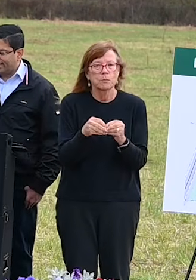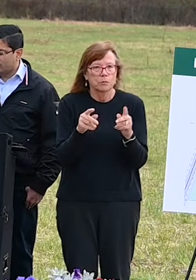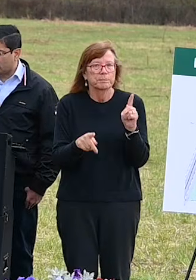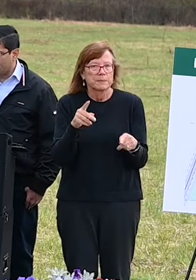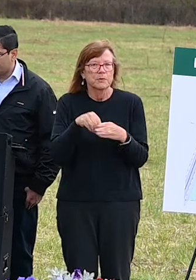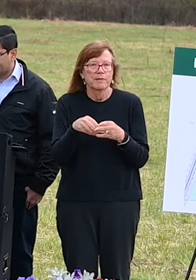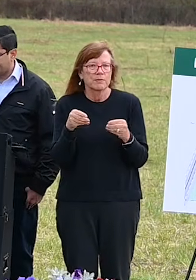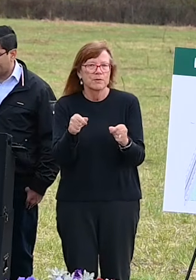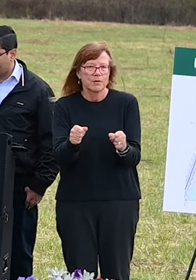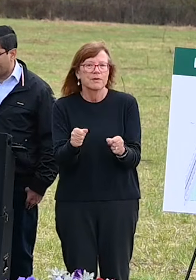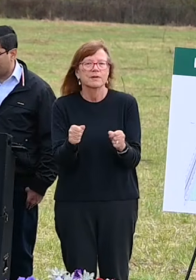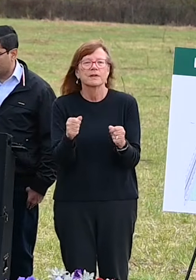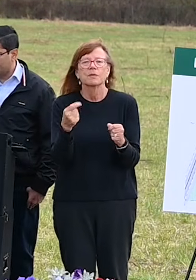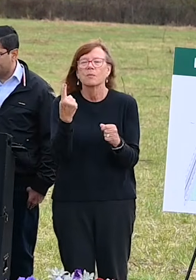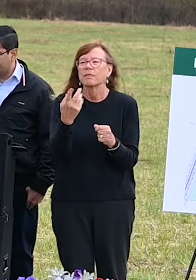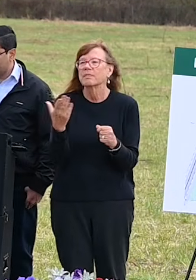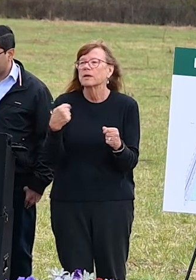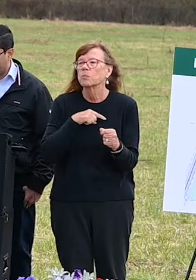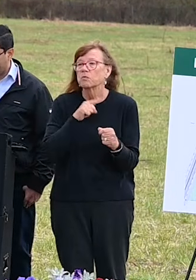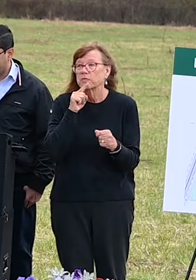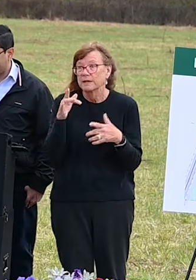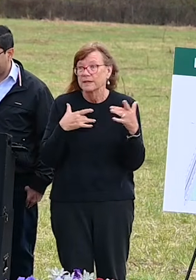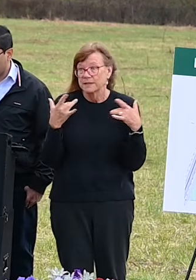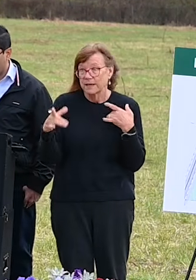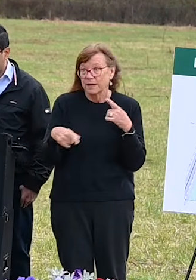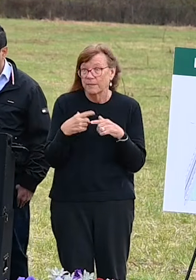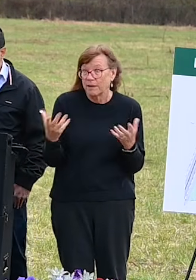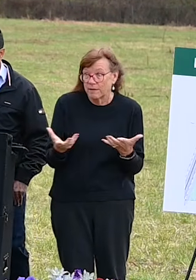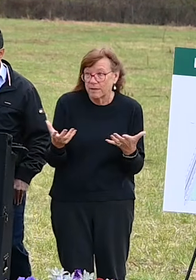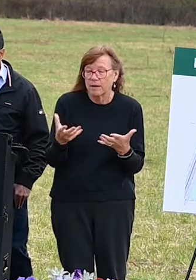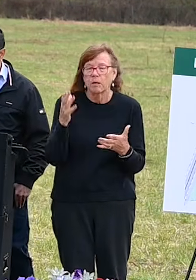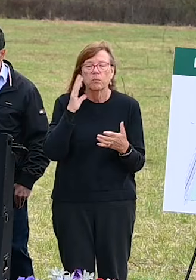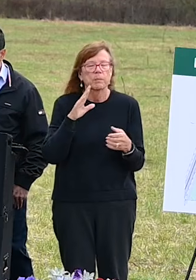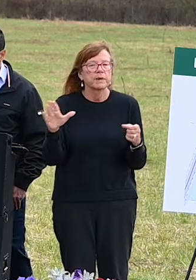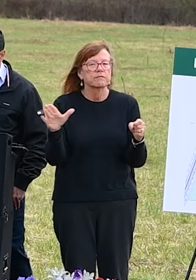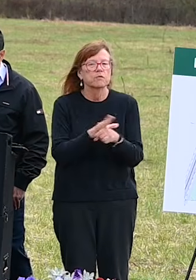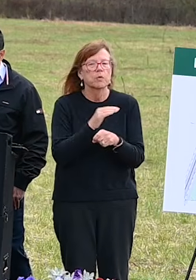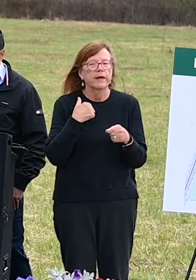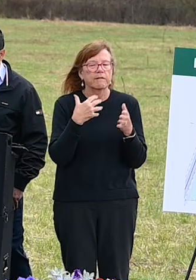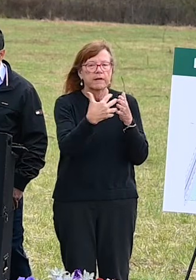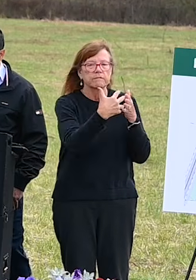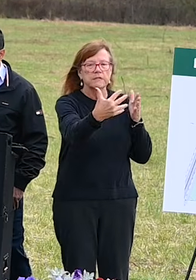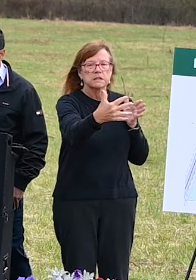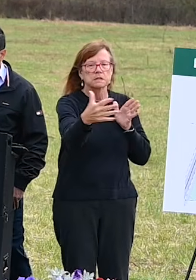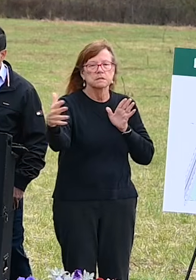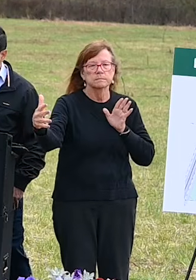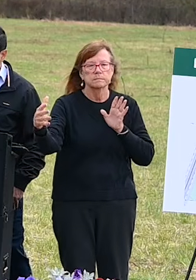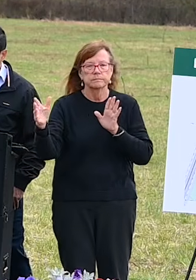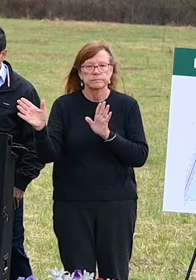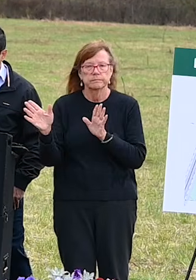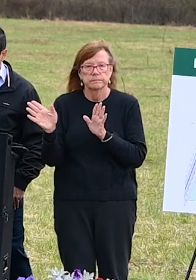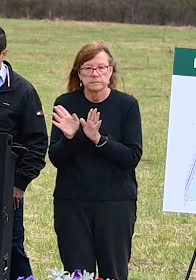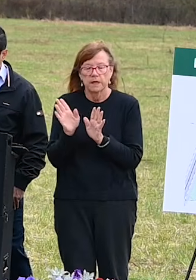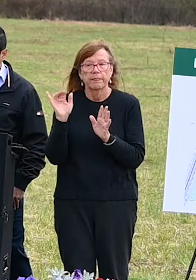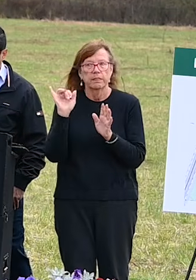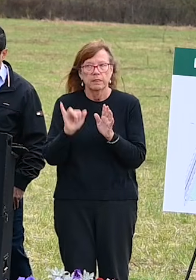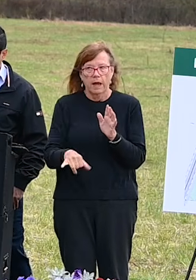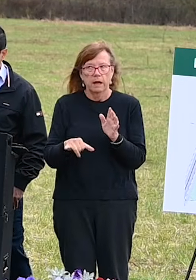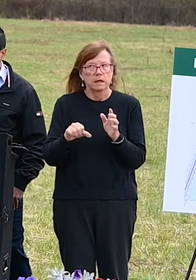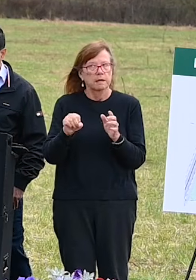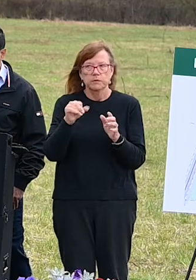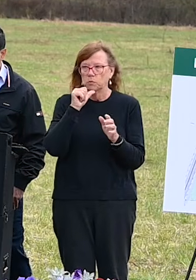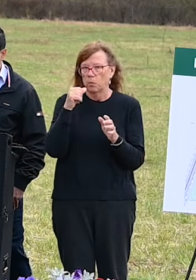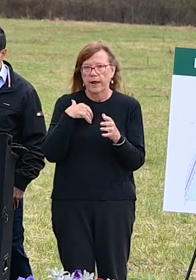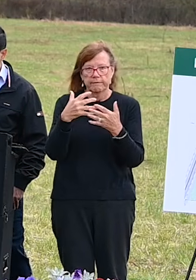One of the things we're most excited about with this new site is that it will be fully fenced. For those who are new to gardening, the absence of a